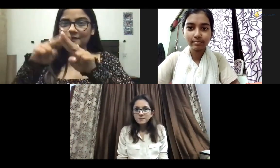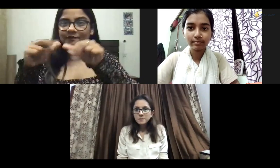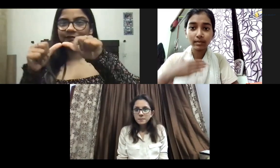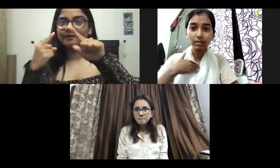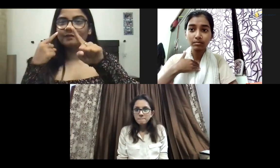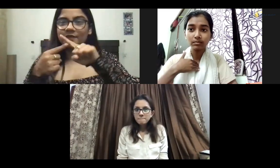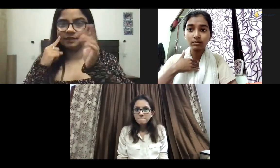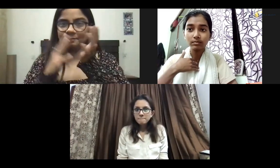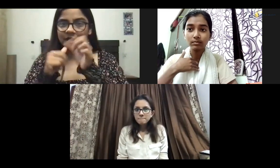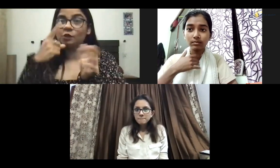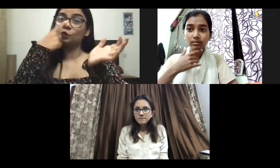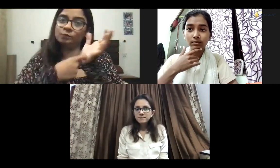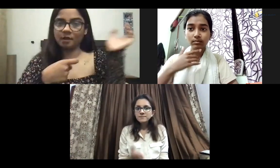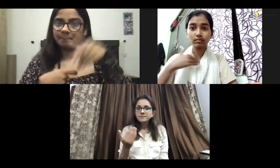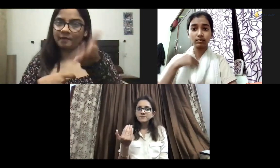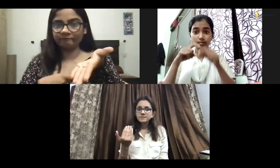What's your question?